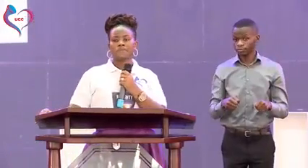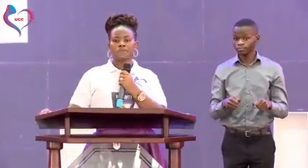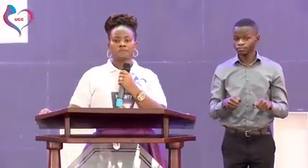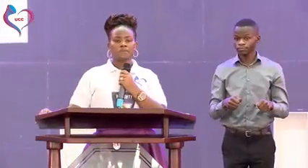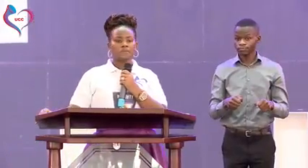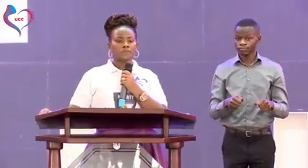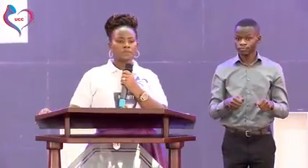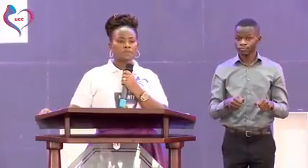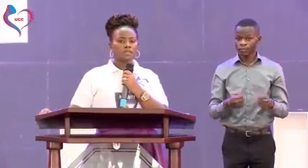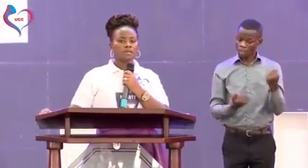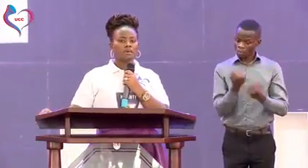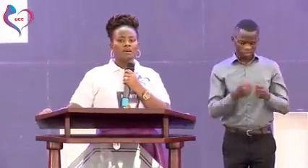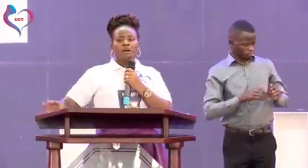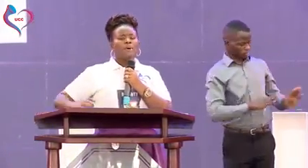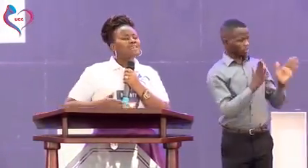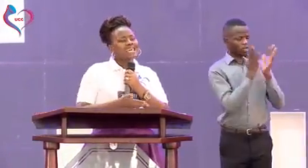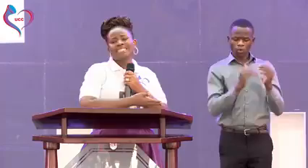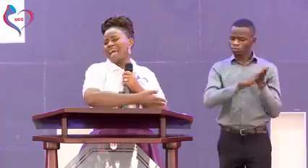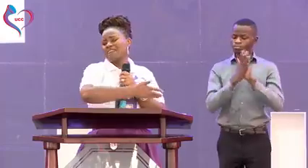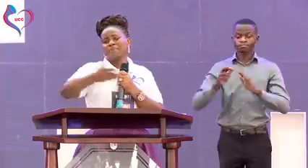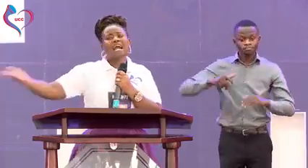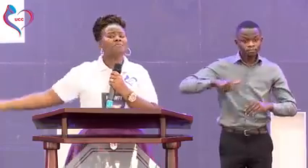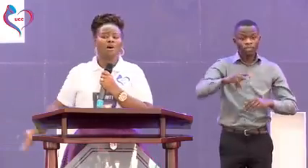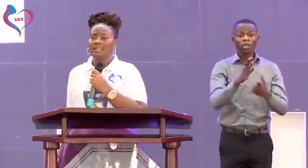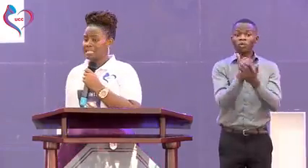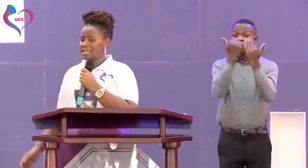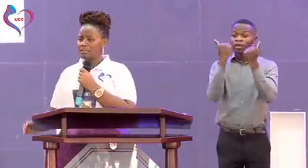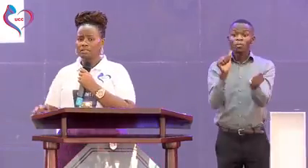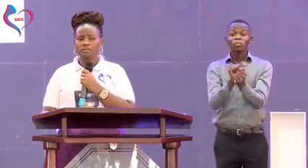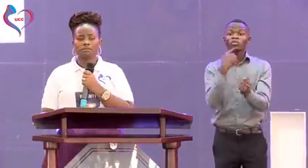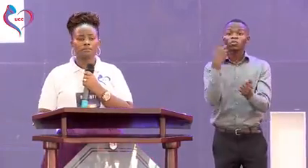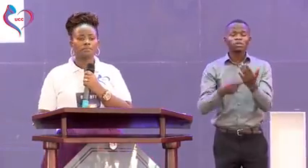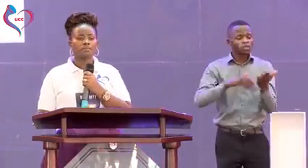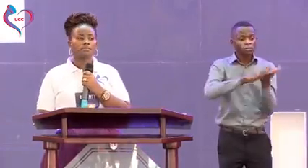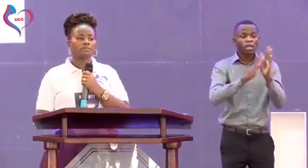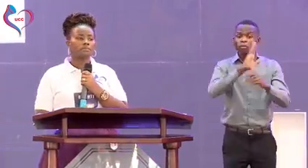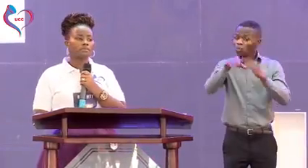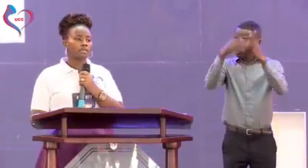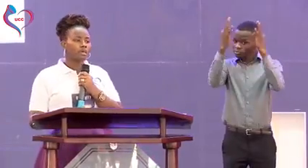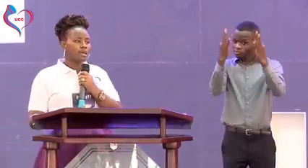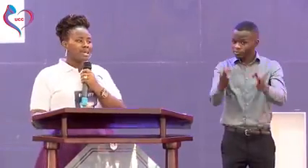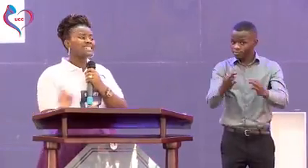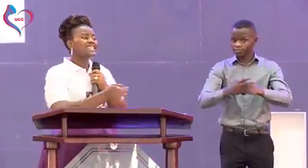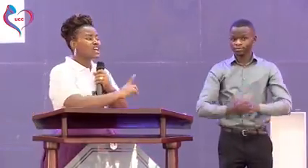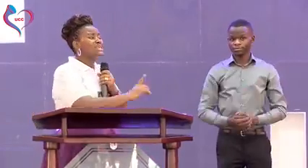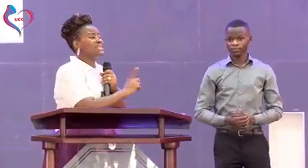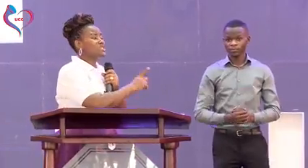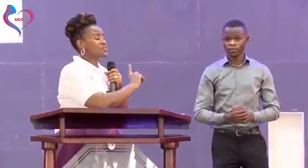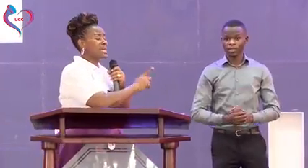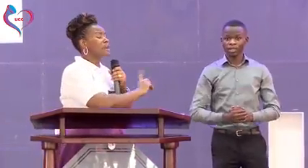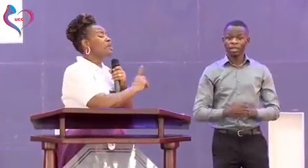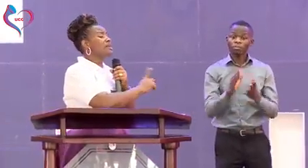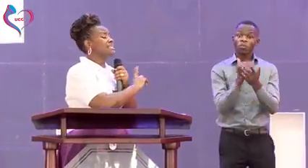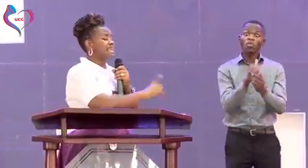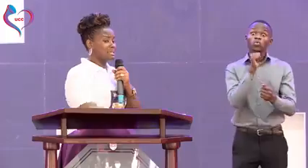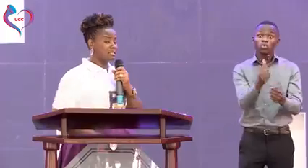okutambuza ebigere bwe babawo omuntu yenna gw'oyetaaga okulokola. Paul says, I have become all things. Paulo agamba nti nfuuse byonna. It is not easy